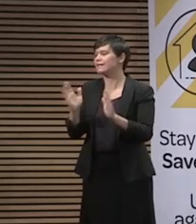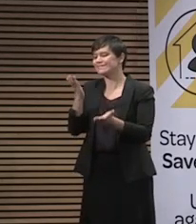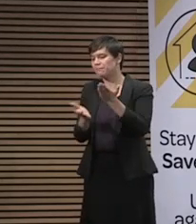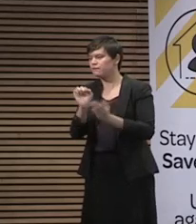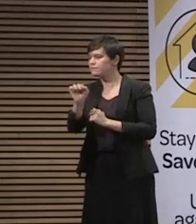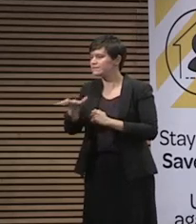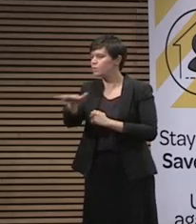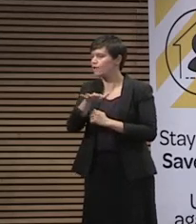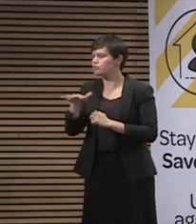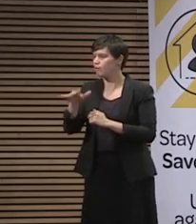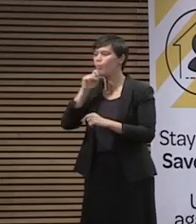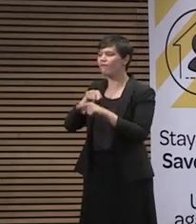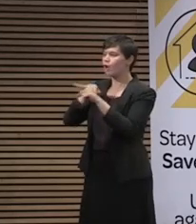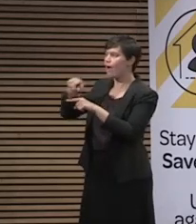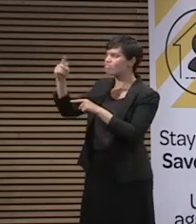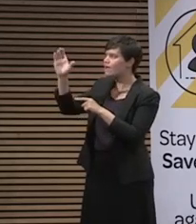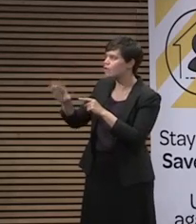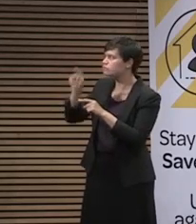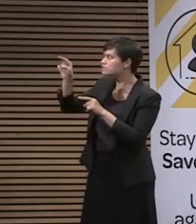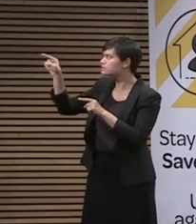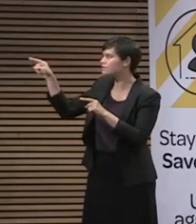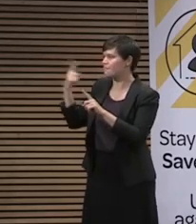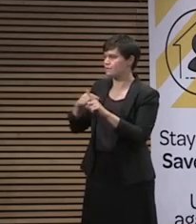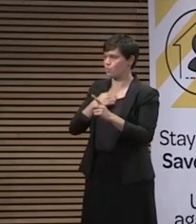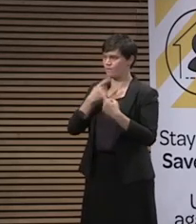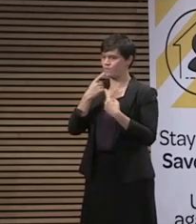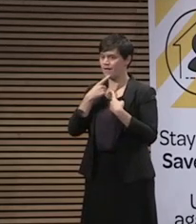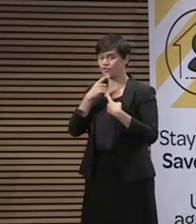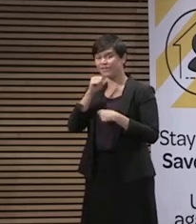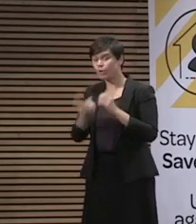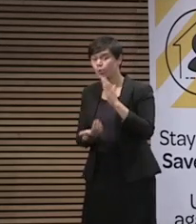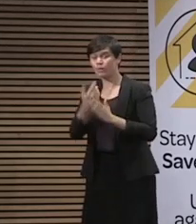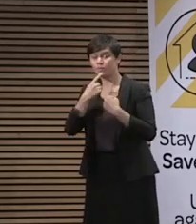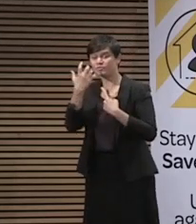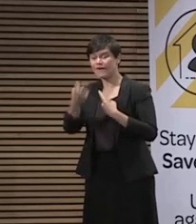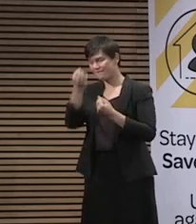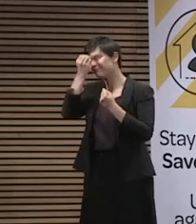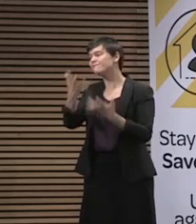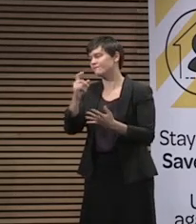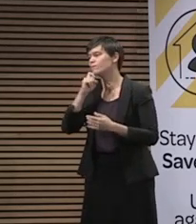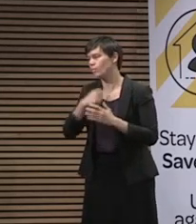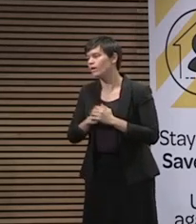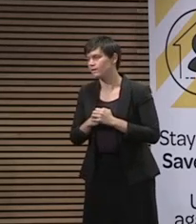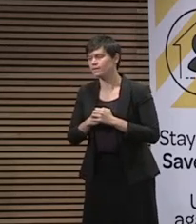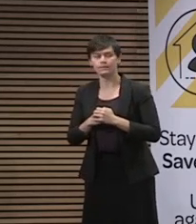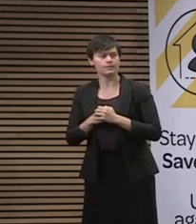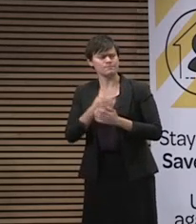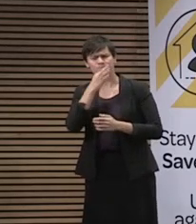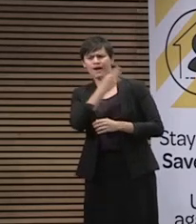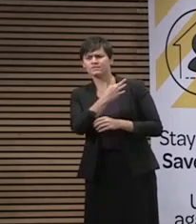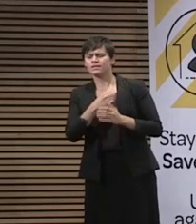top of the evidence there, and we'll update the advice if there's any additional or new emerging evidence. We've seen the number of cases go